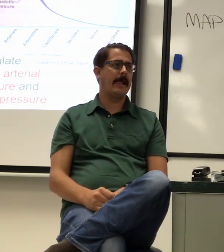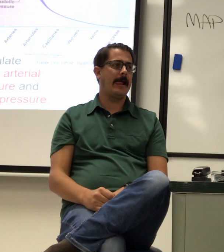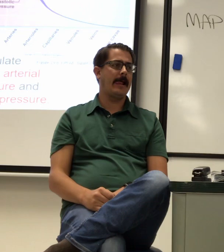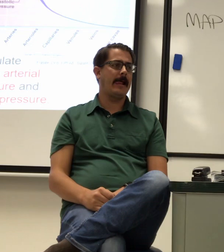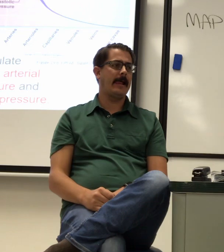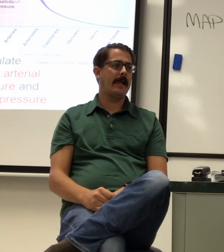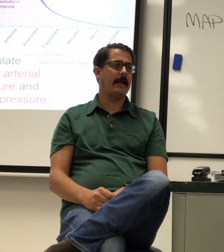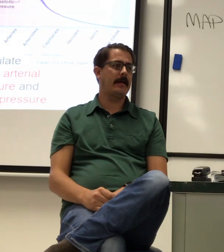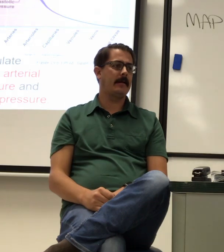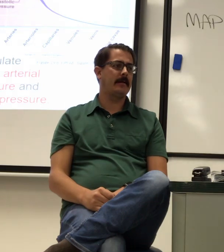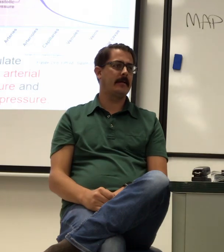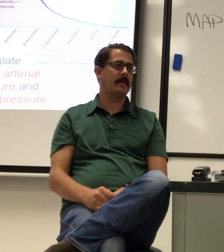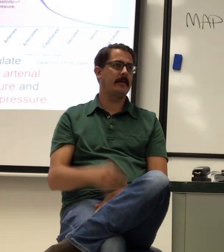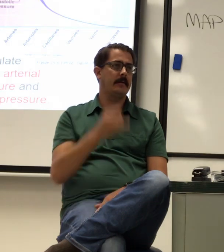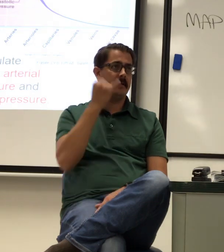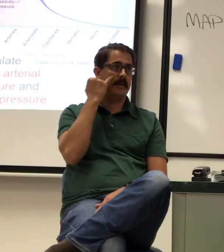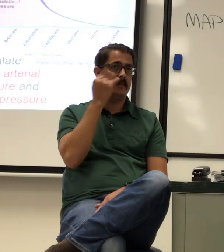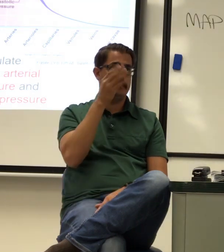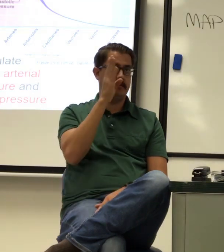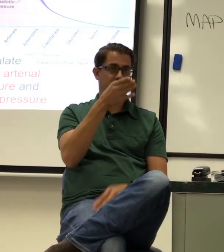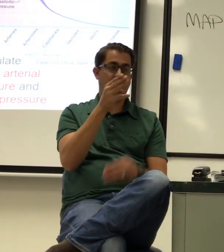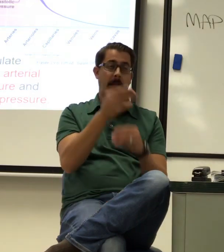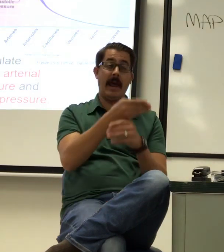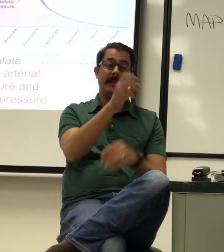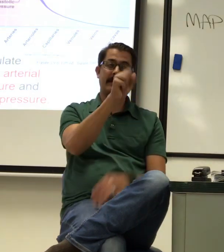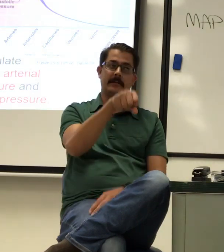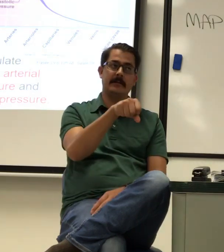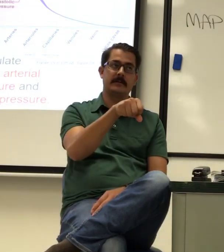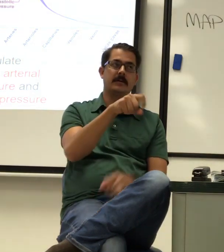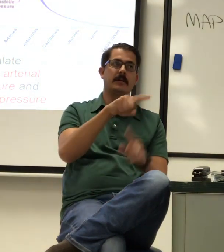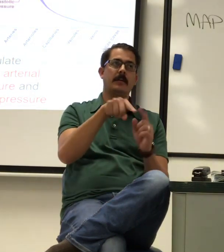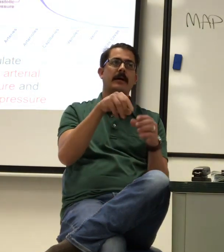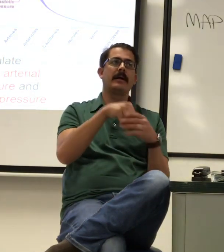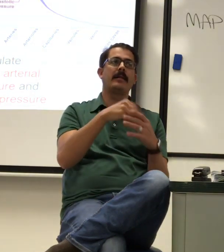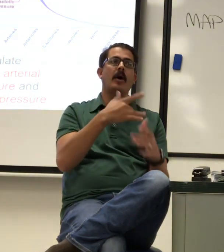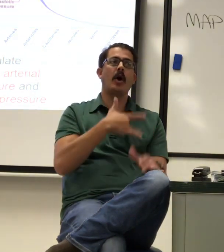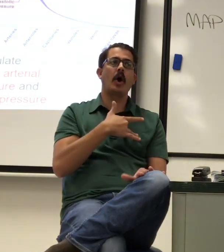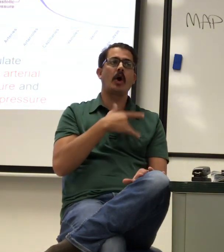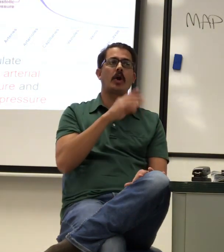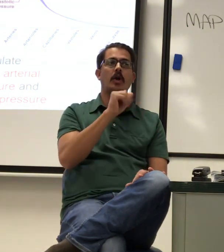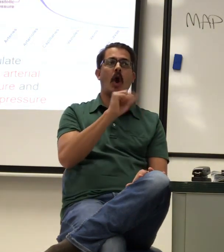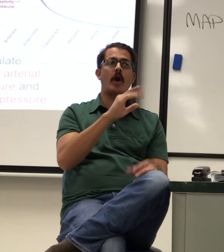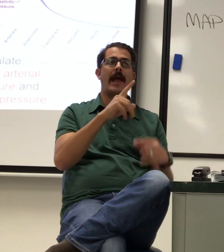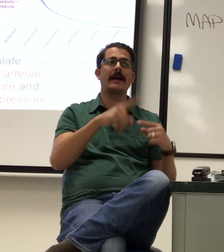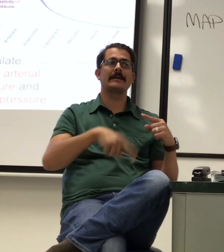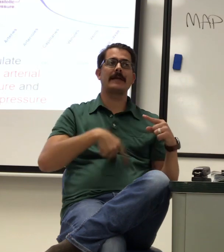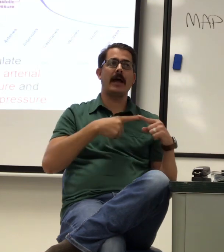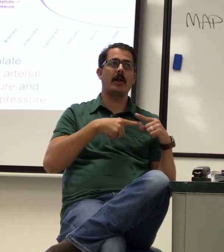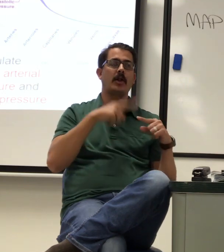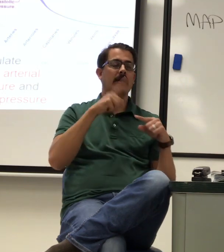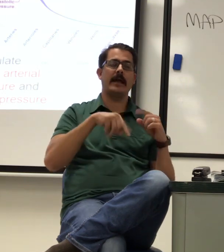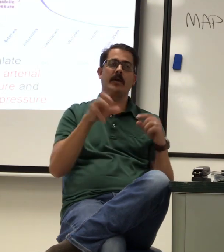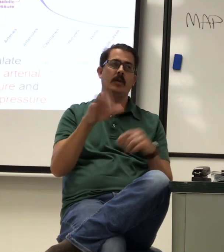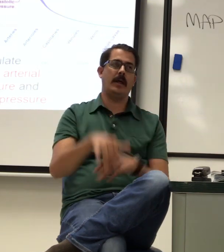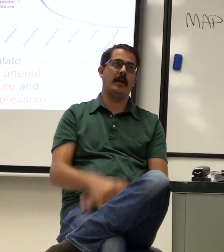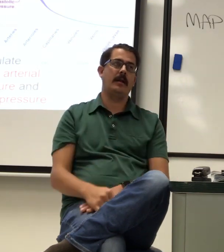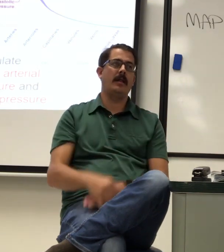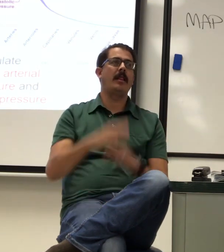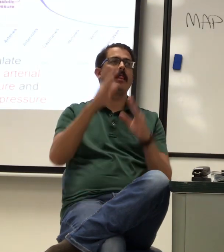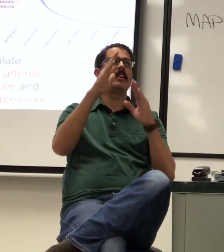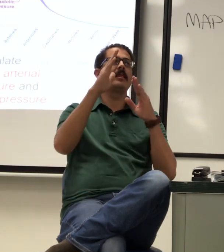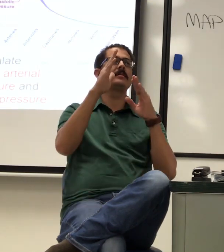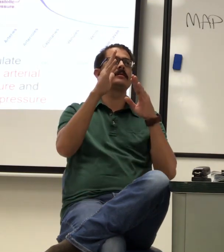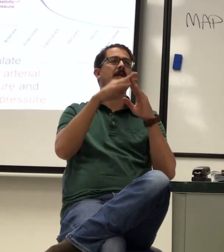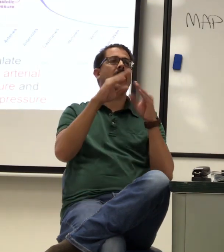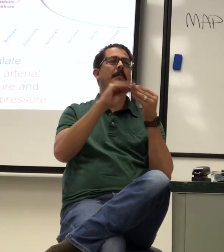If it's just by math, yes. But in the heart, in the cardiac cycle, can't do that. What's the top number